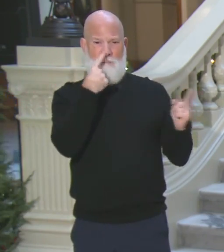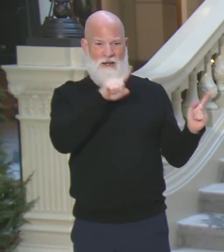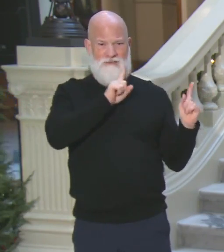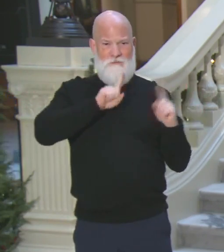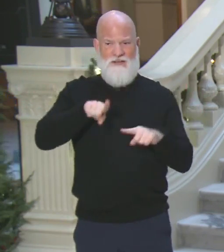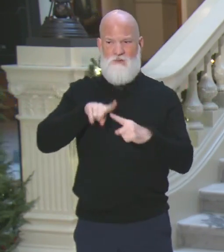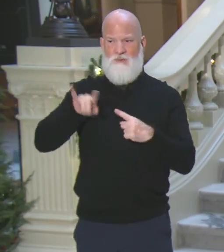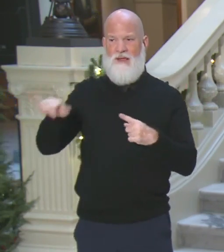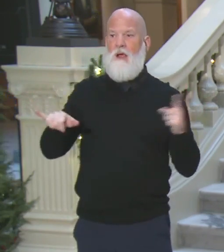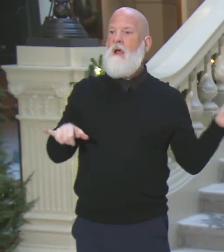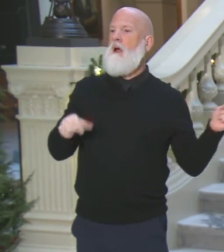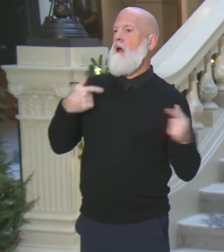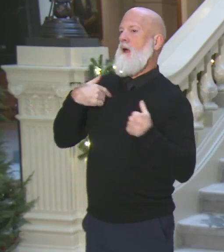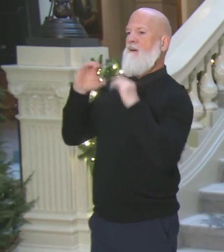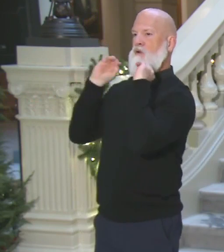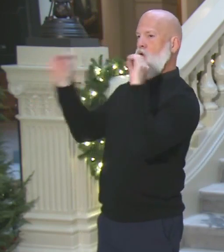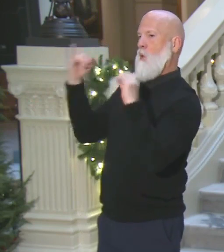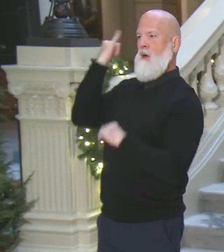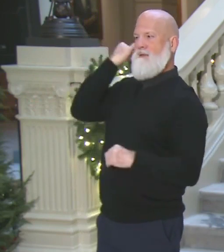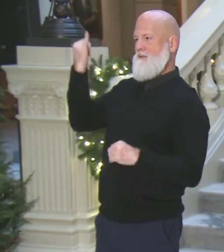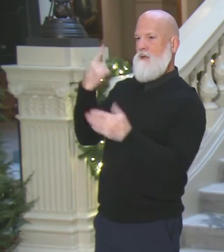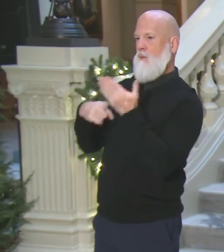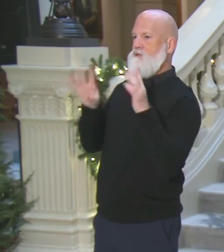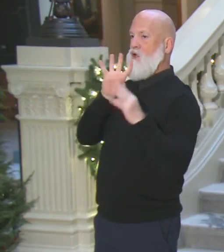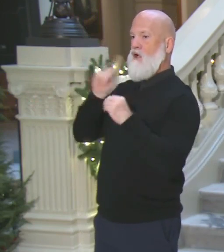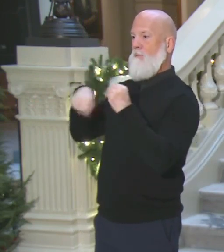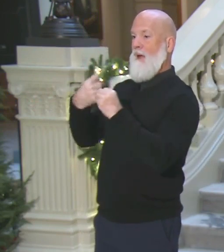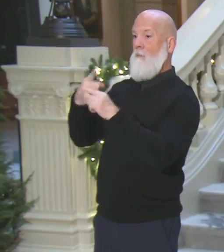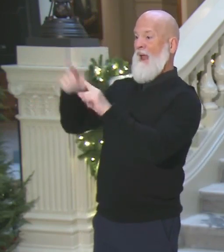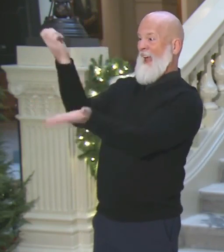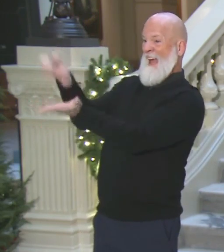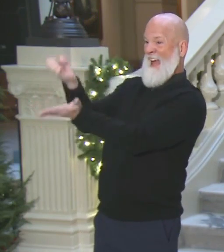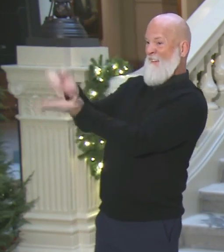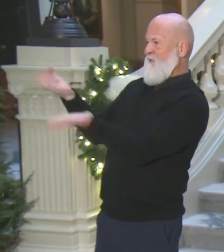No, I have no idea what they're talking about, but they need to present their evidence if they make that kind of claim.